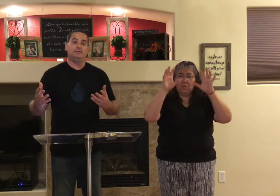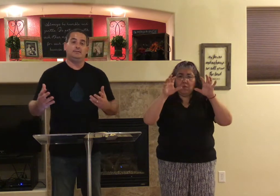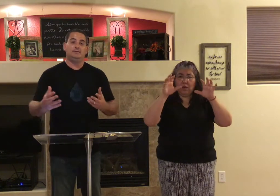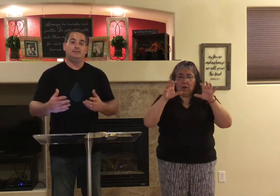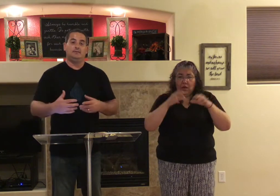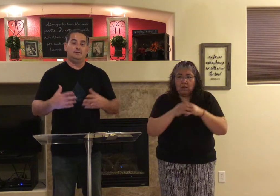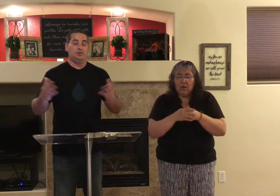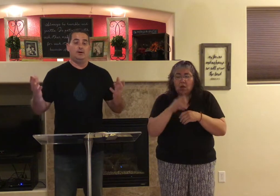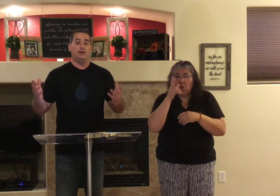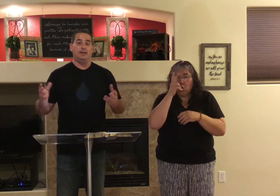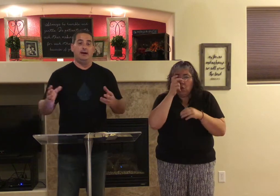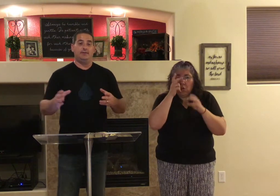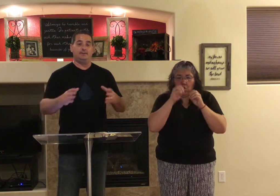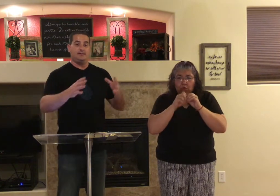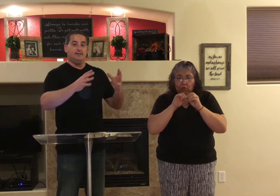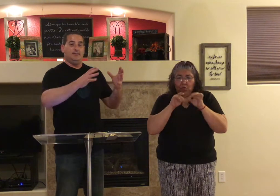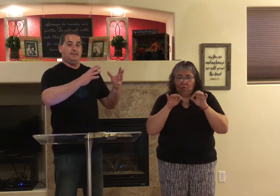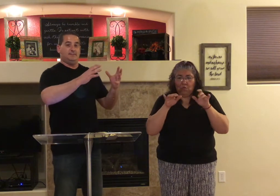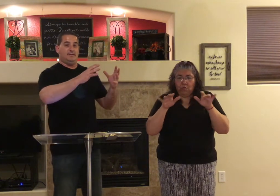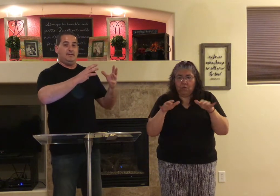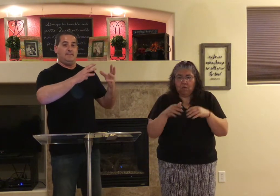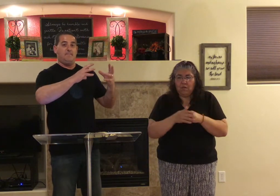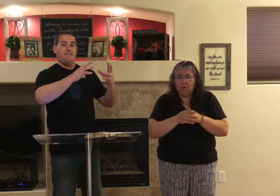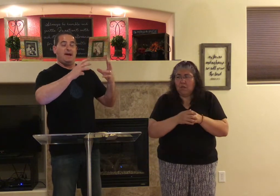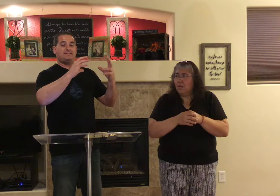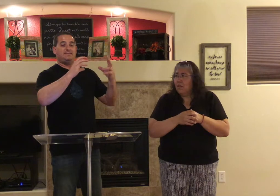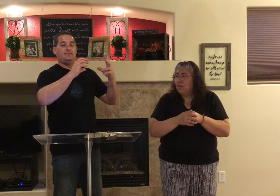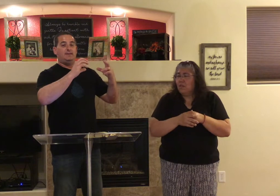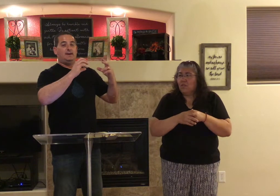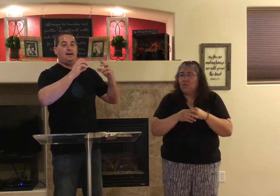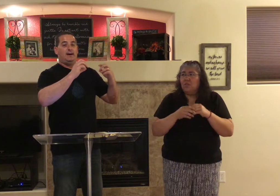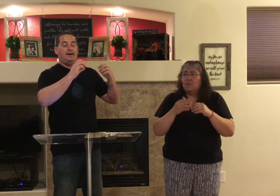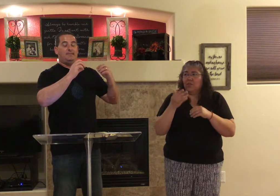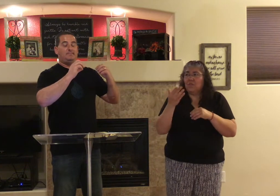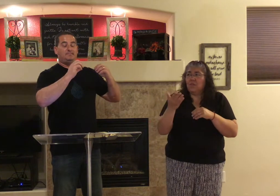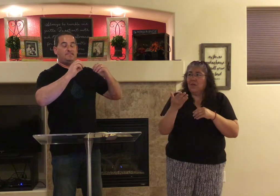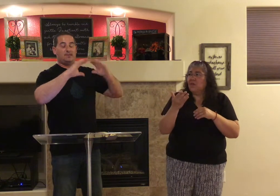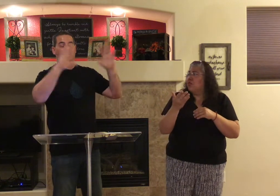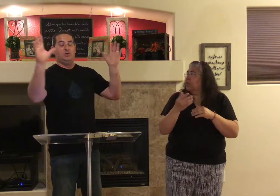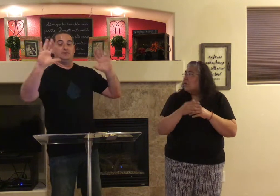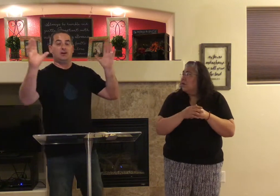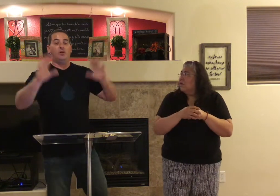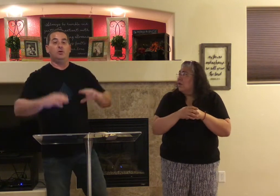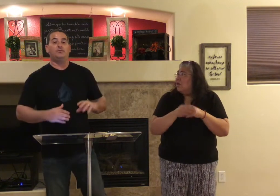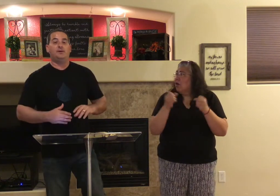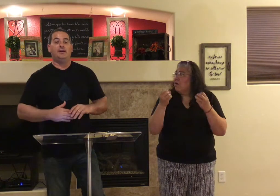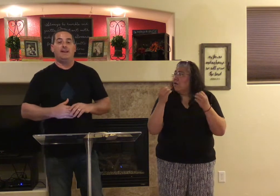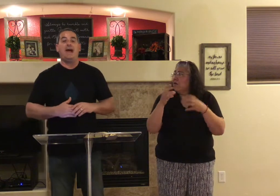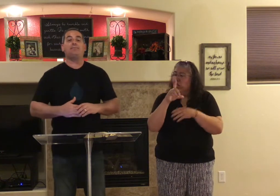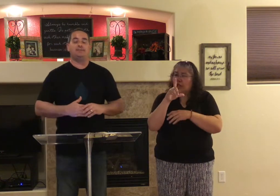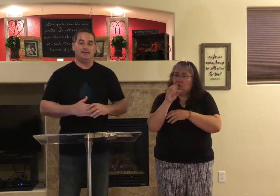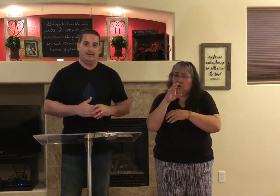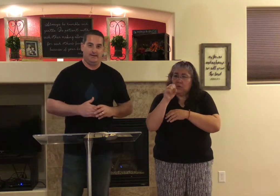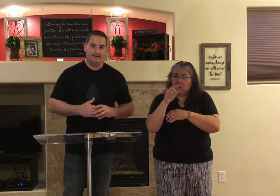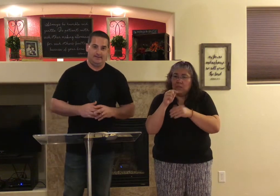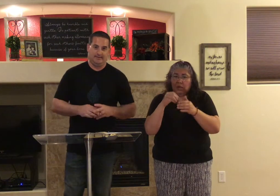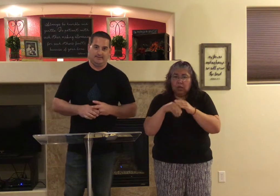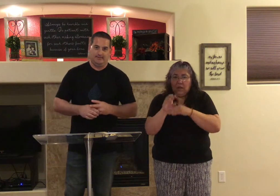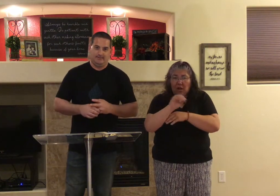Locusts going all out. There's a massive locust all over in